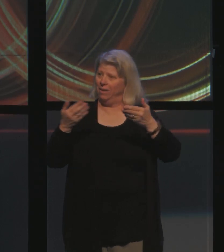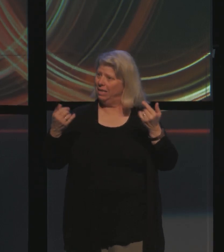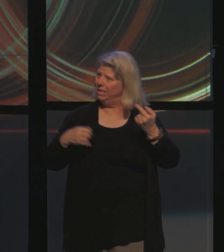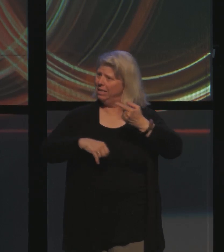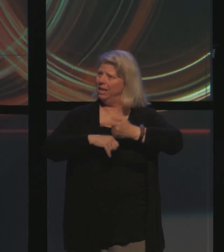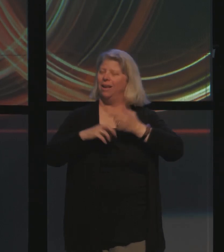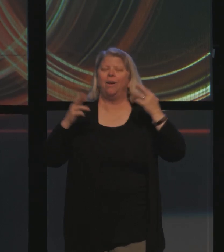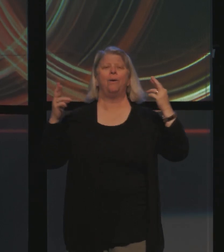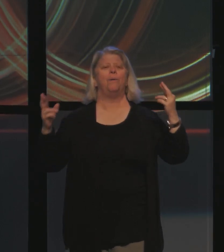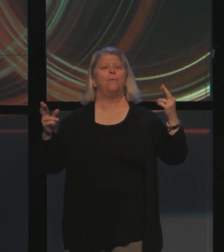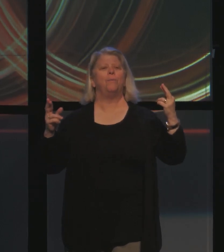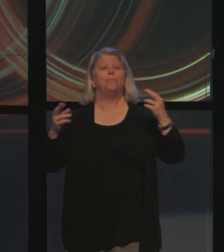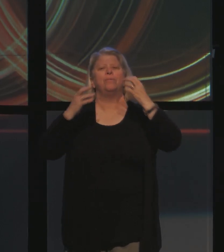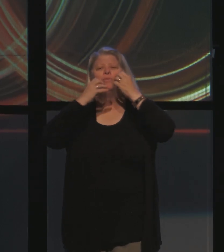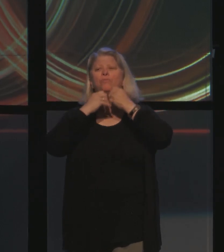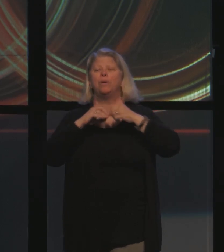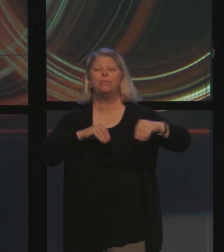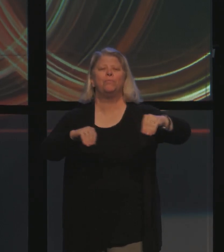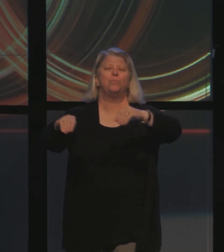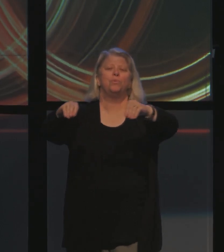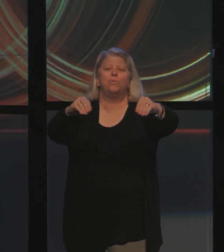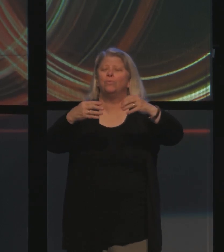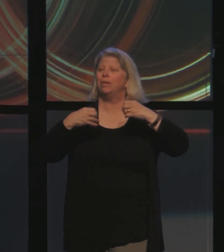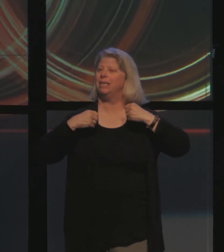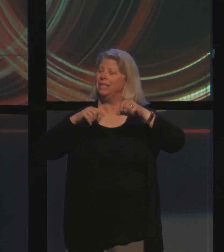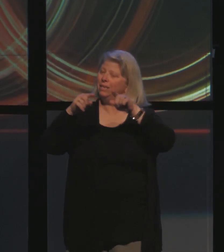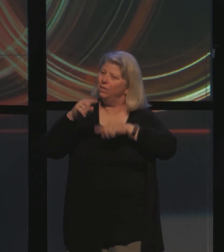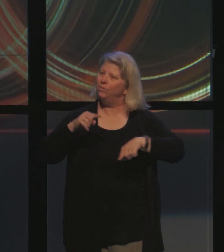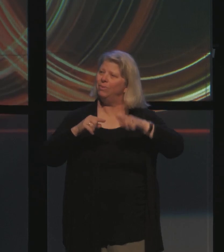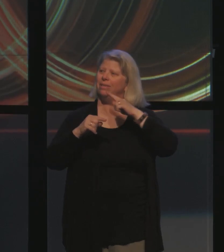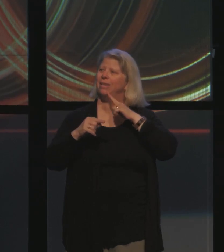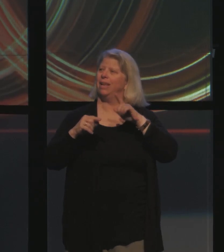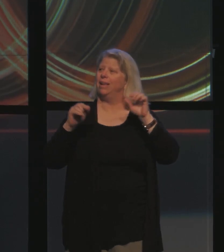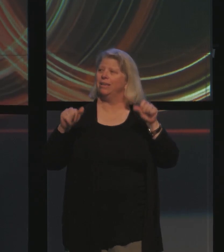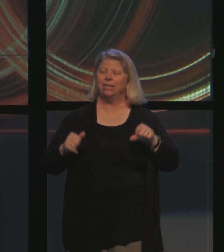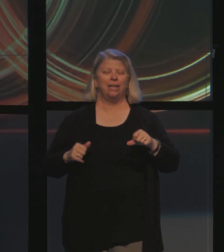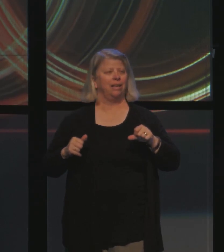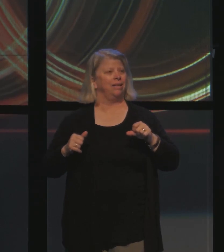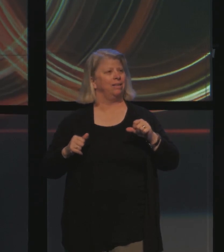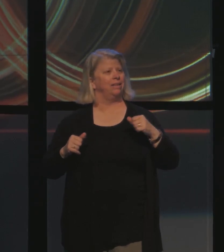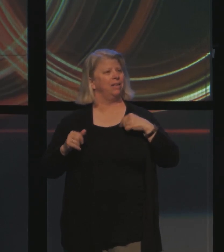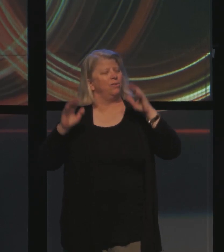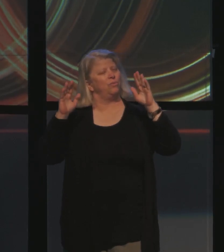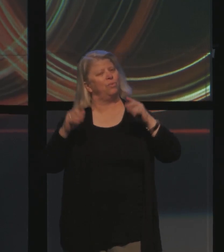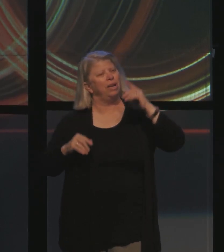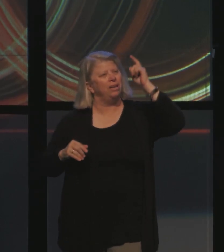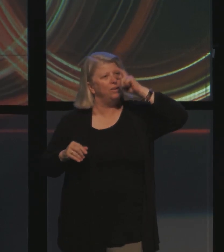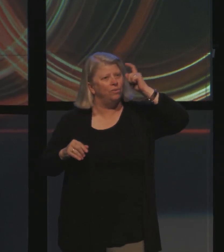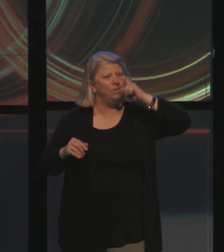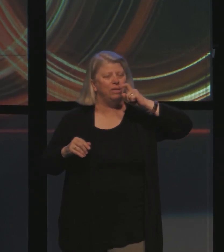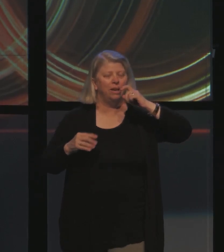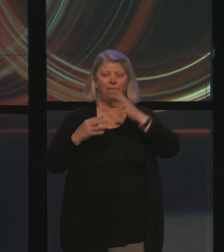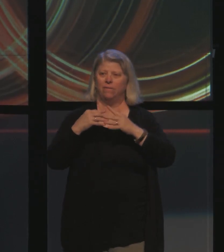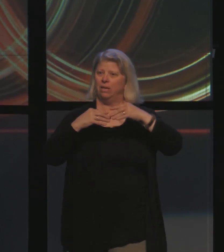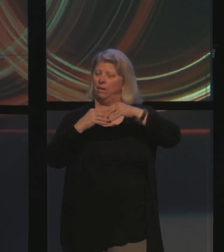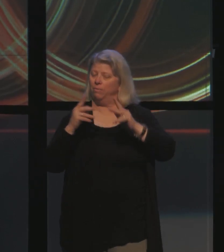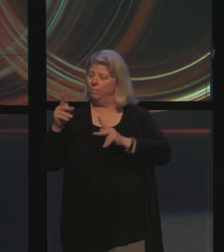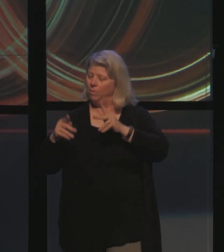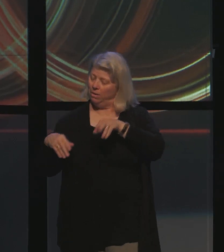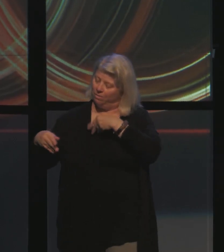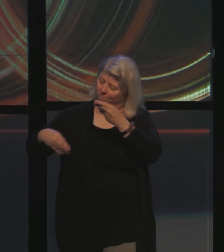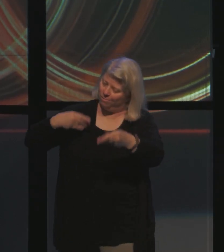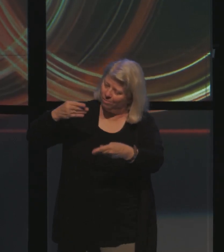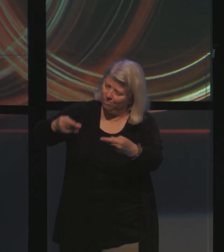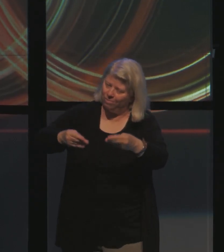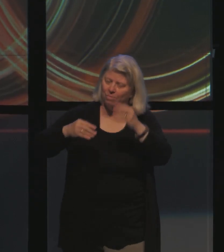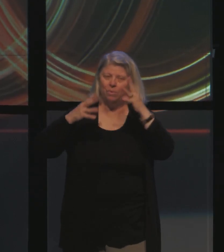Well, I hope it's to embrace movement as a healing circle, to say, okay, I can take this great wisdom from indigenous peoples that offer us